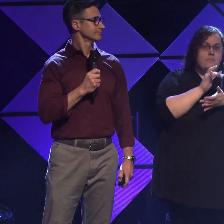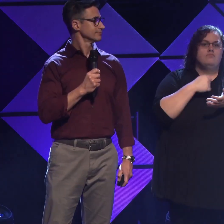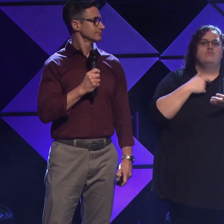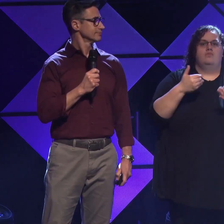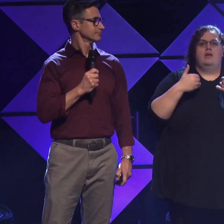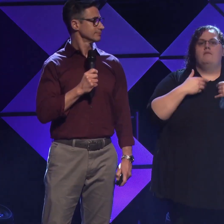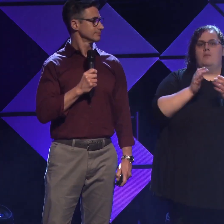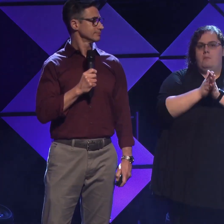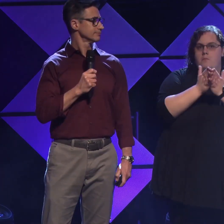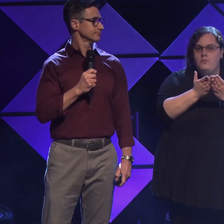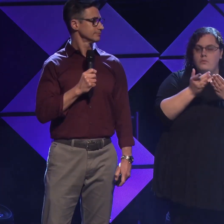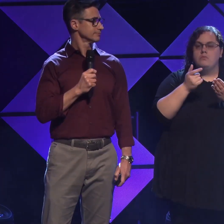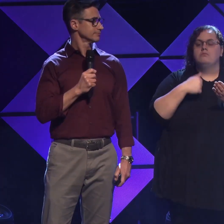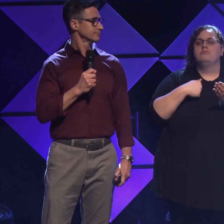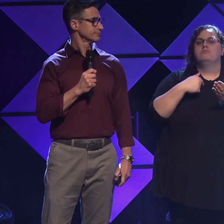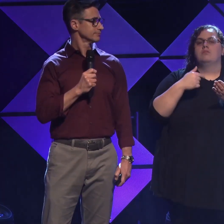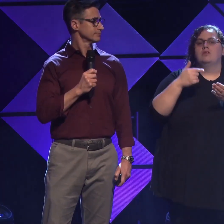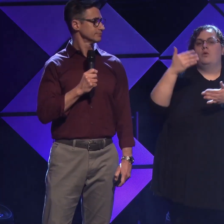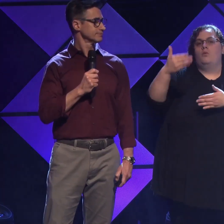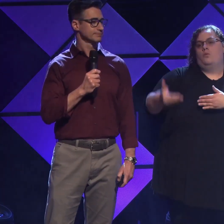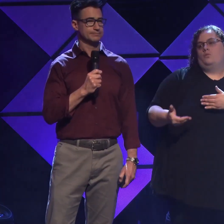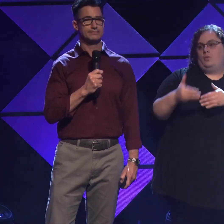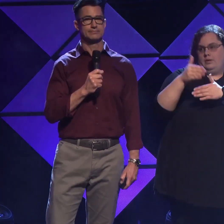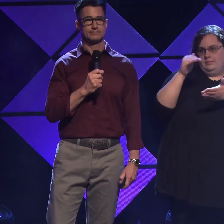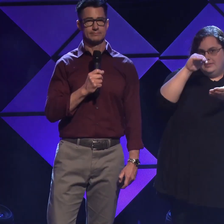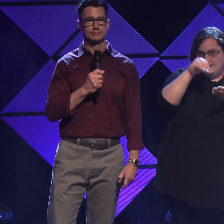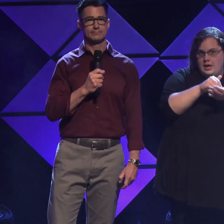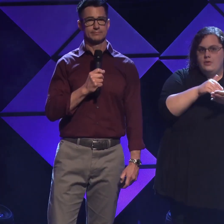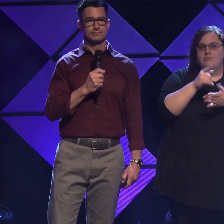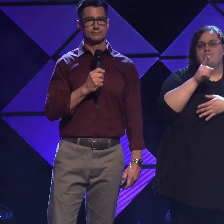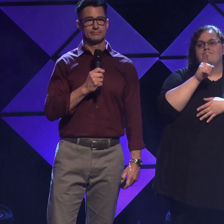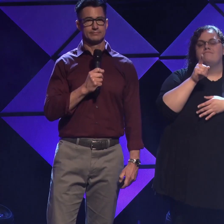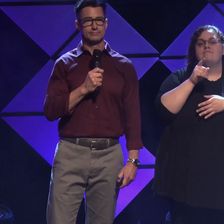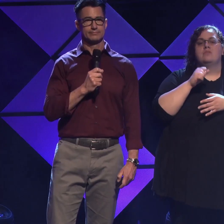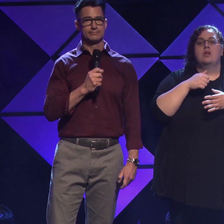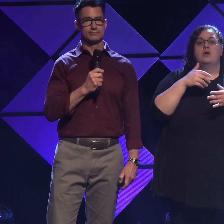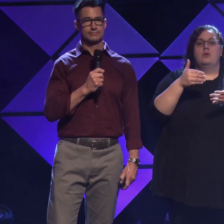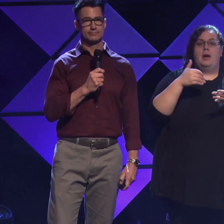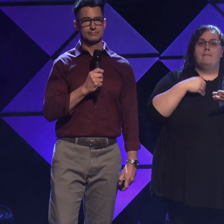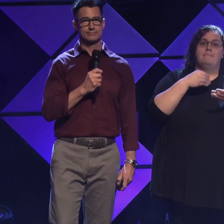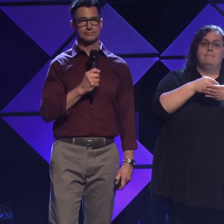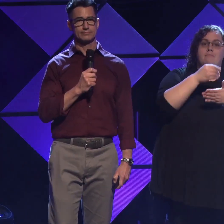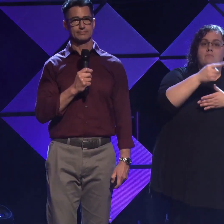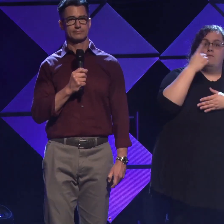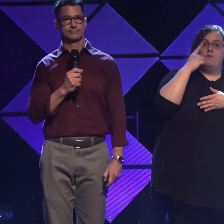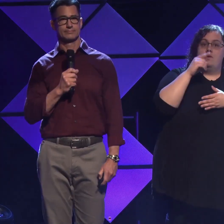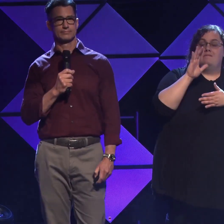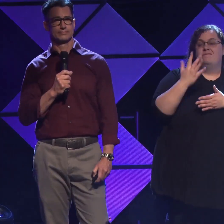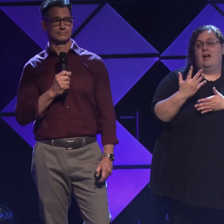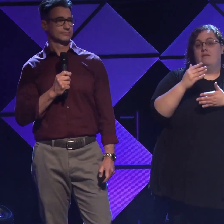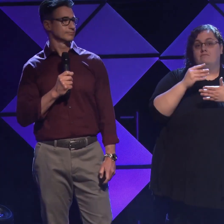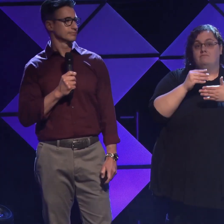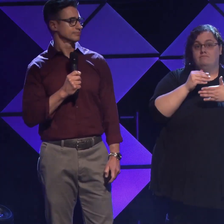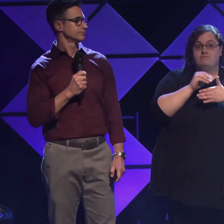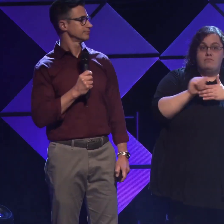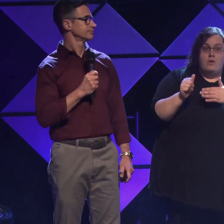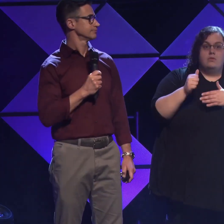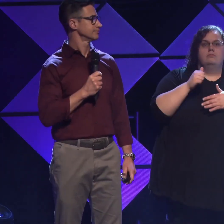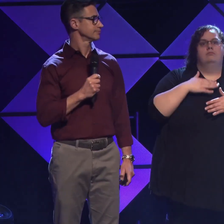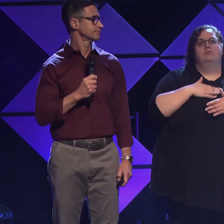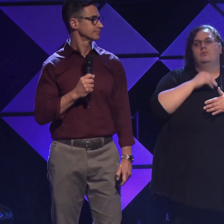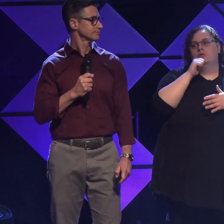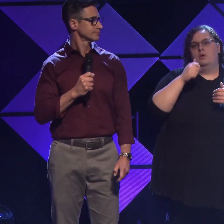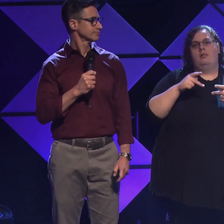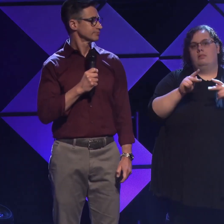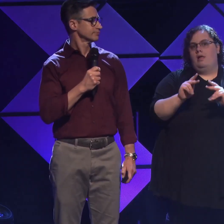physical copy of the book at the Welcome Center. They are available for a $5 donation, but if you don't, please don't let